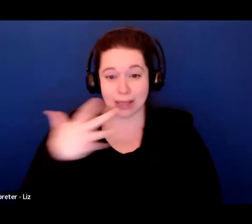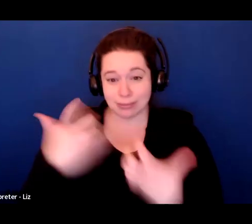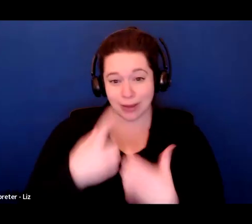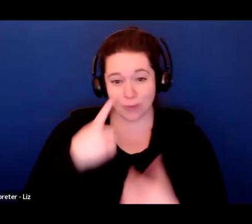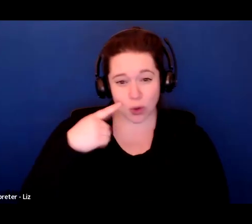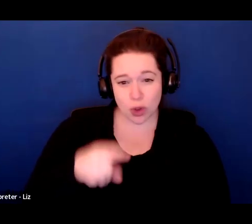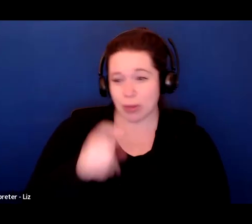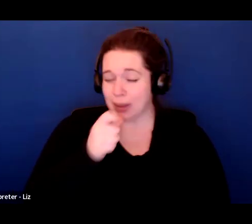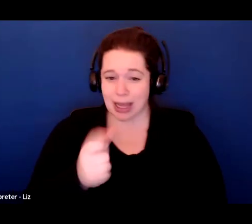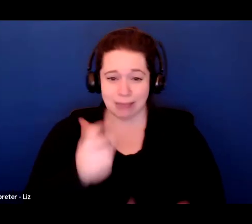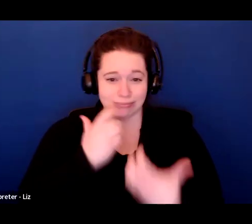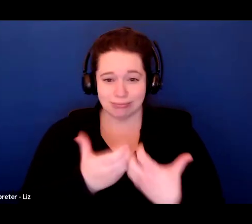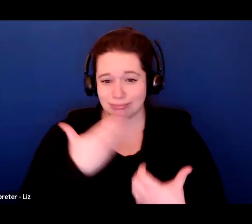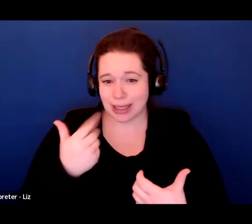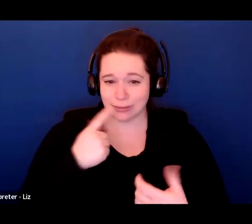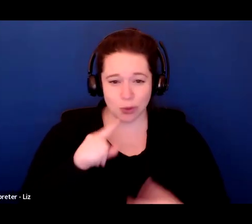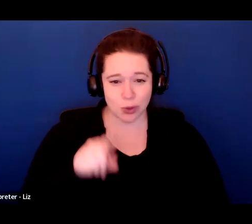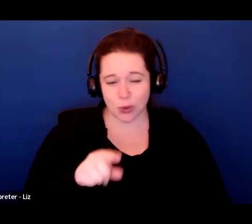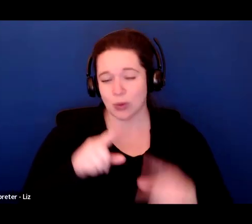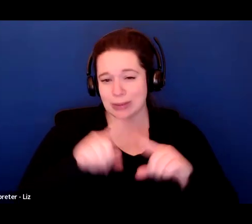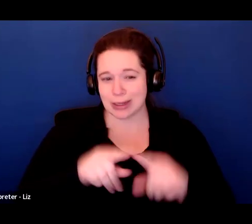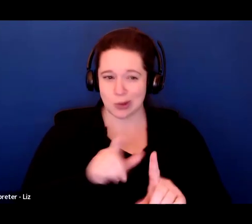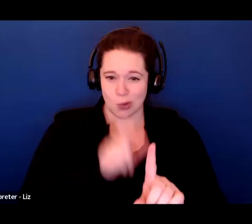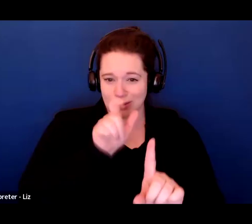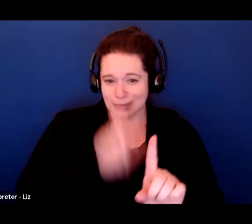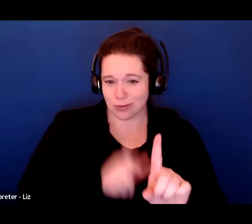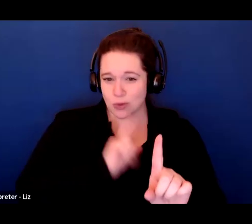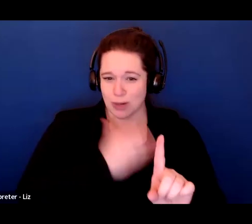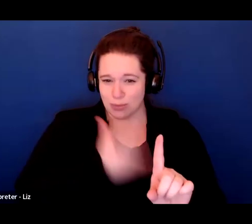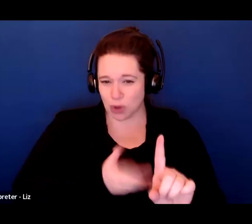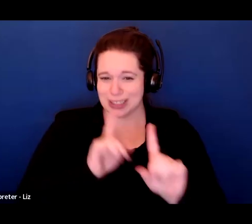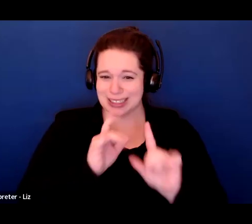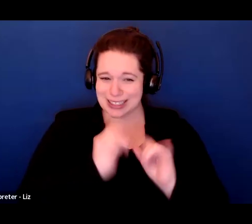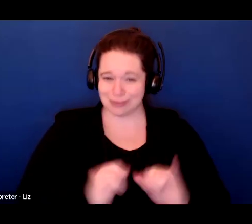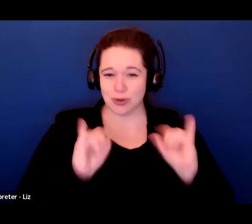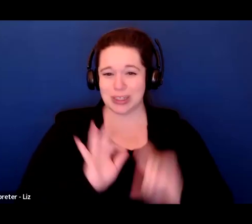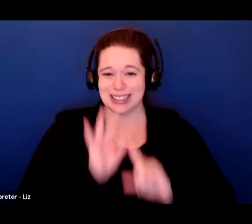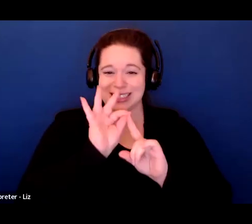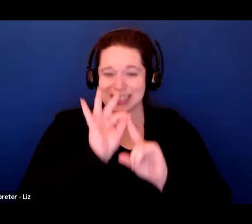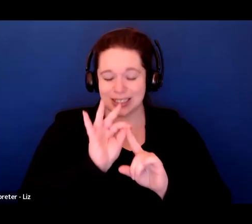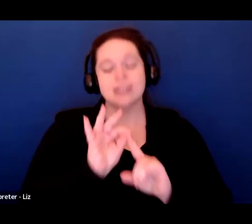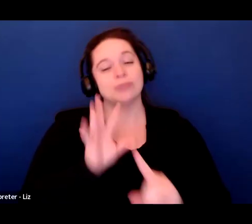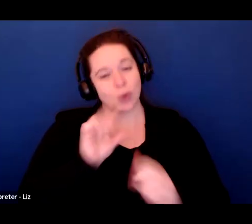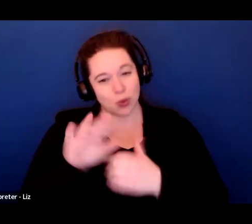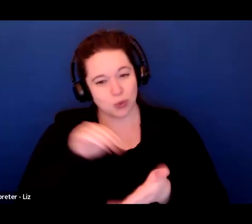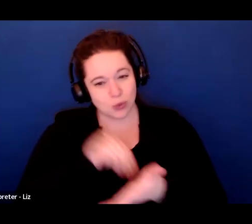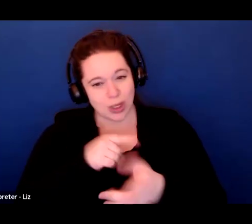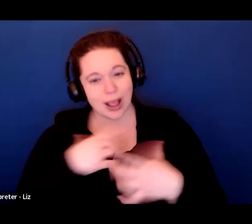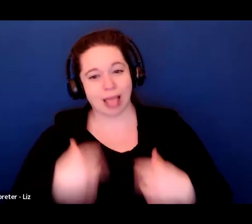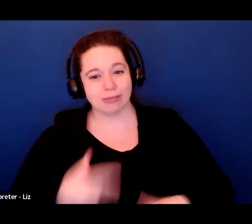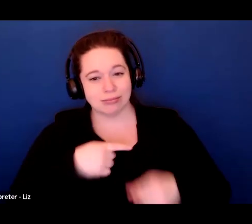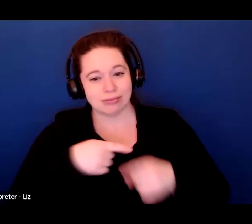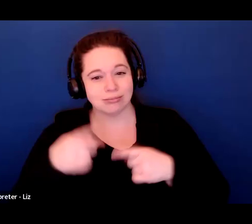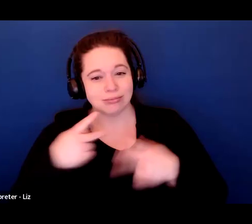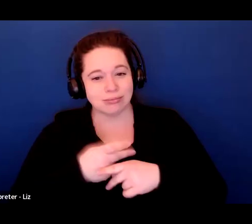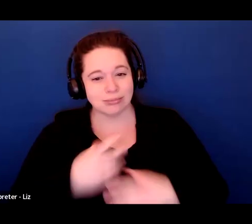be the right thing for you as a particular individual. So talk to your healthcare professional. They're going to look to see if